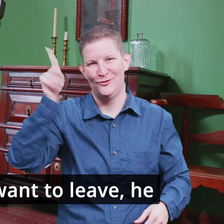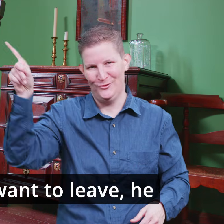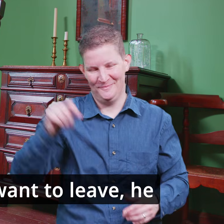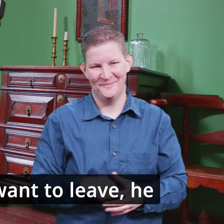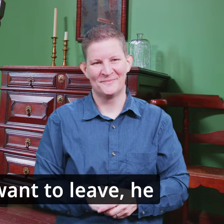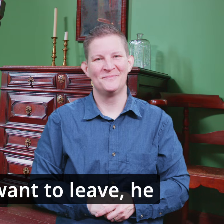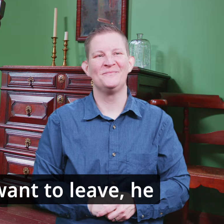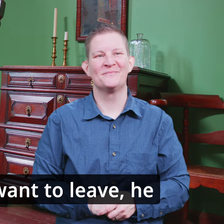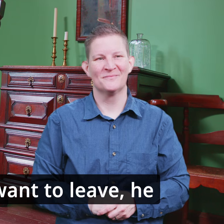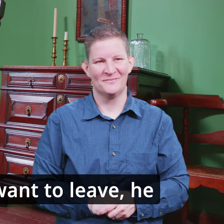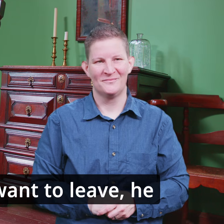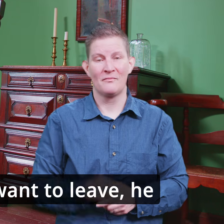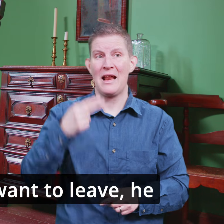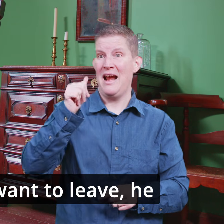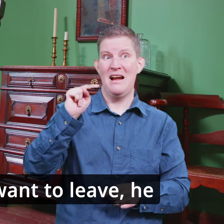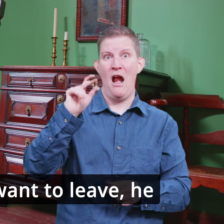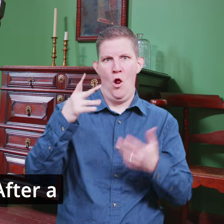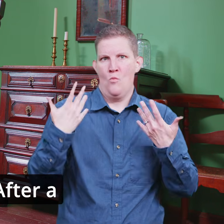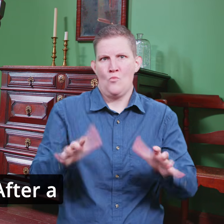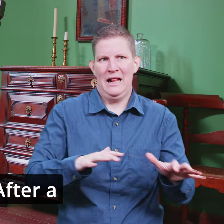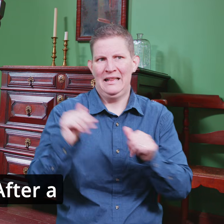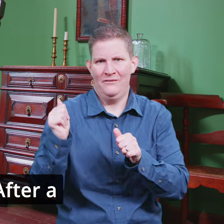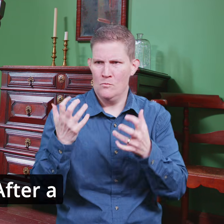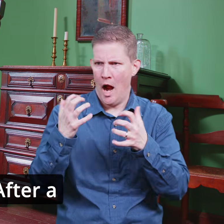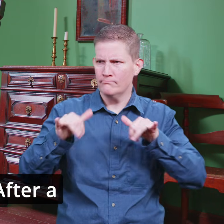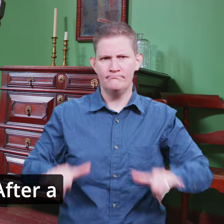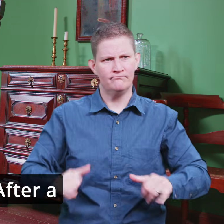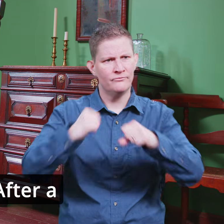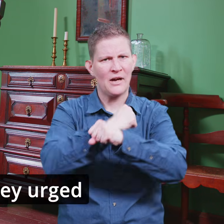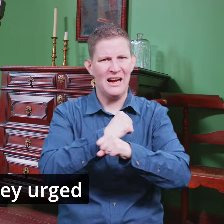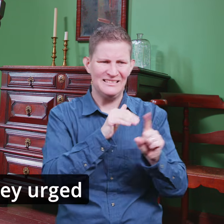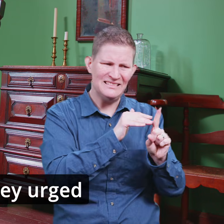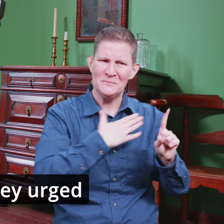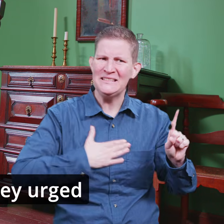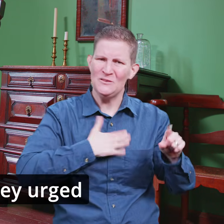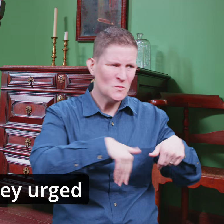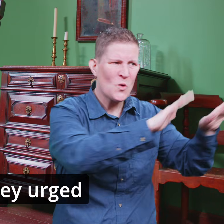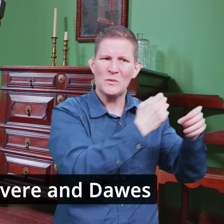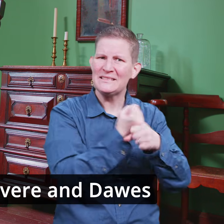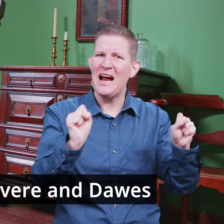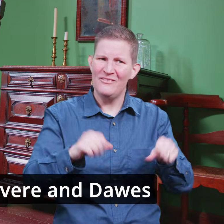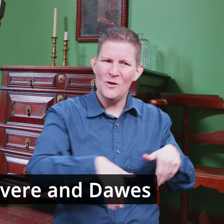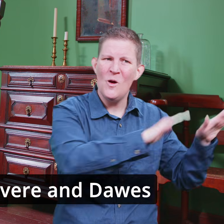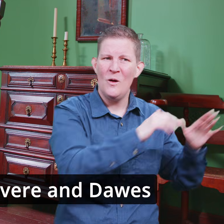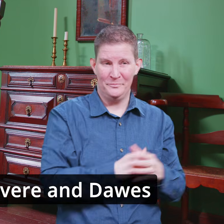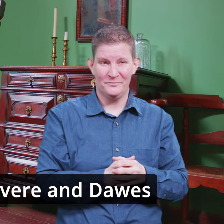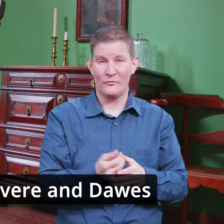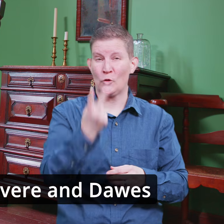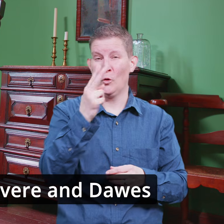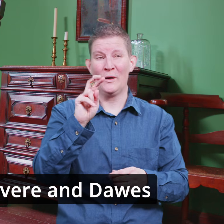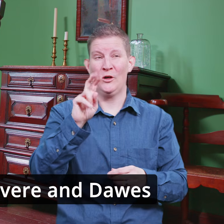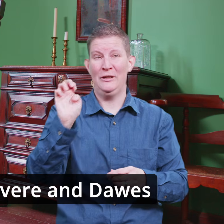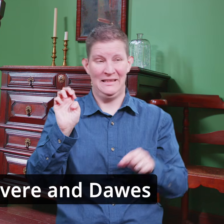Woburn. Hancock did not want to leave, he wanted to fight. After a discussion where they urged Hancock to go to